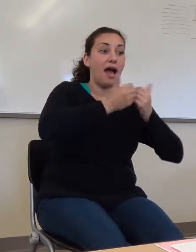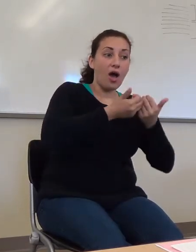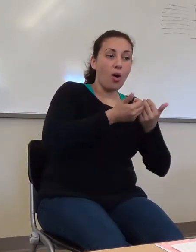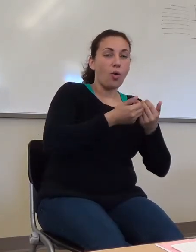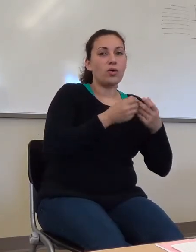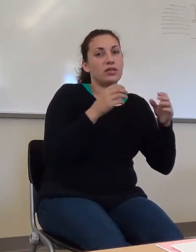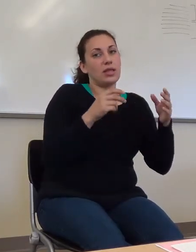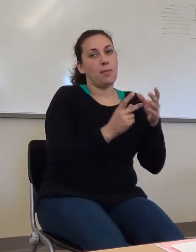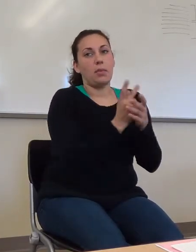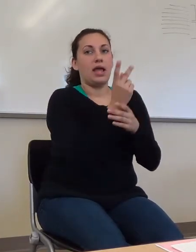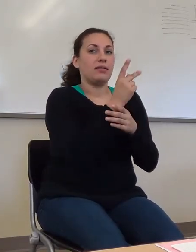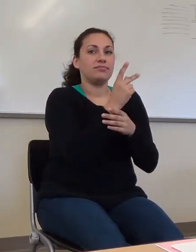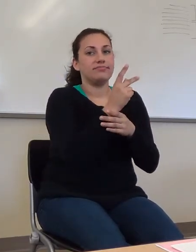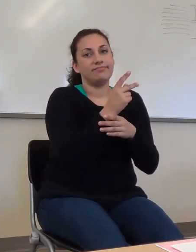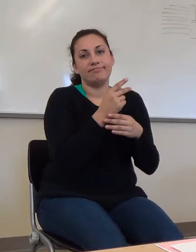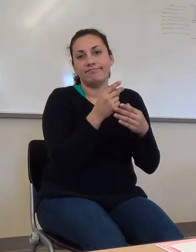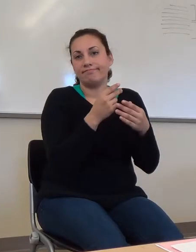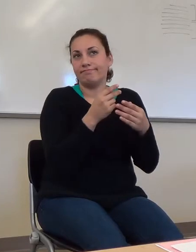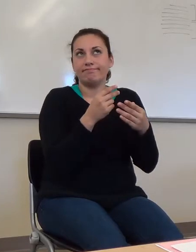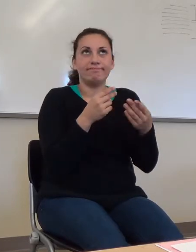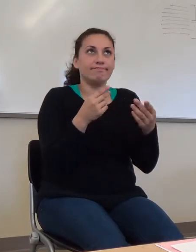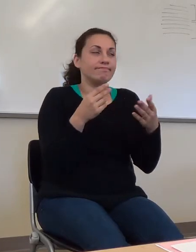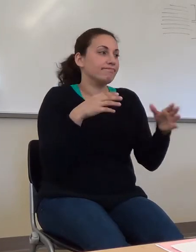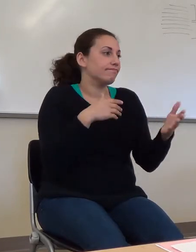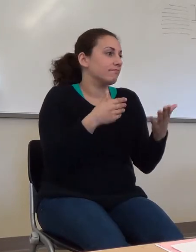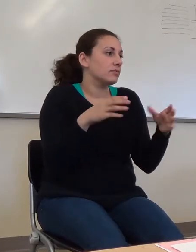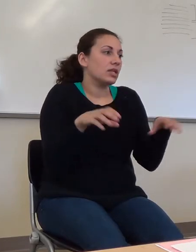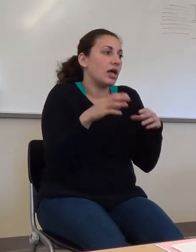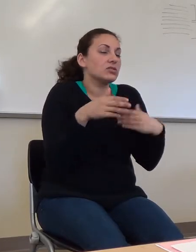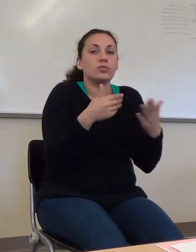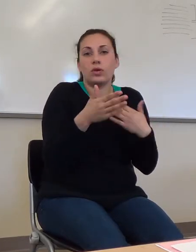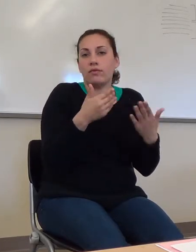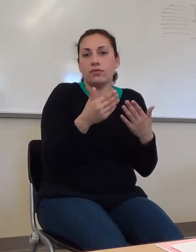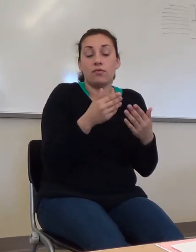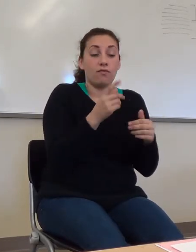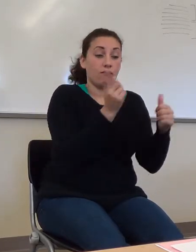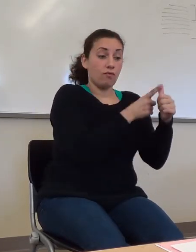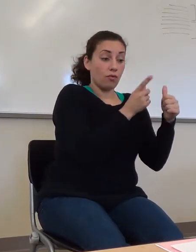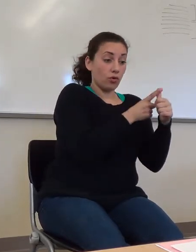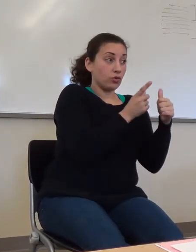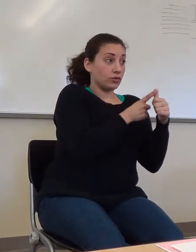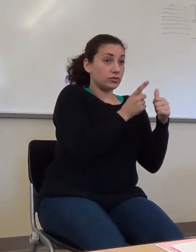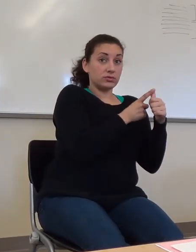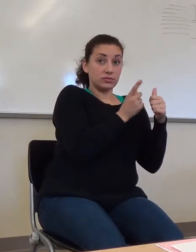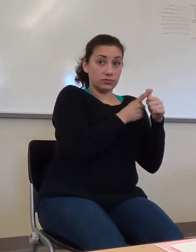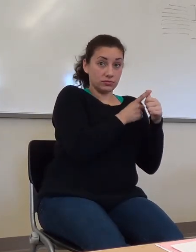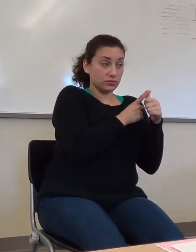this. First, the plant's leaves remain open.